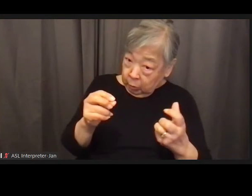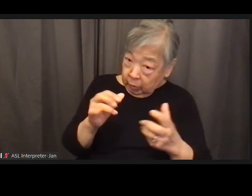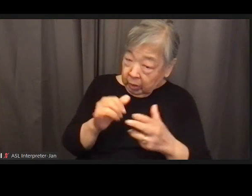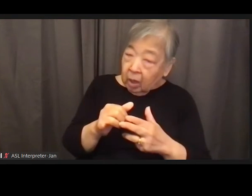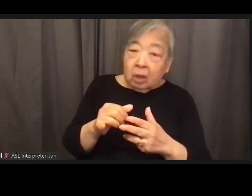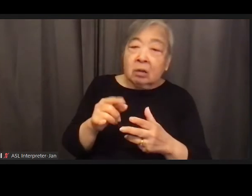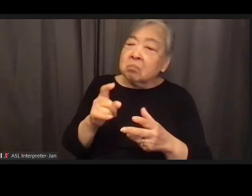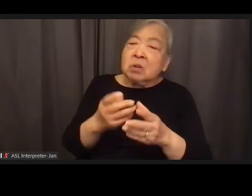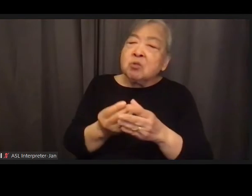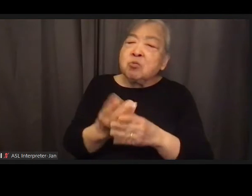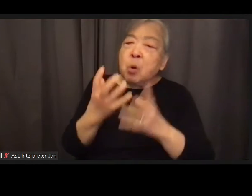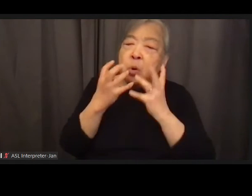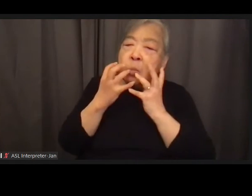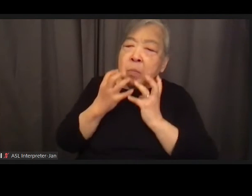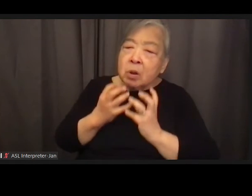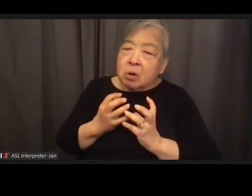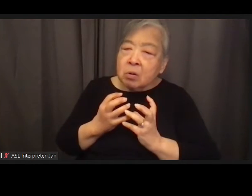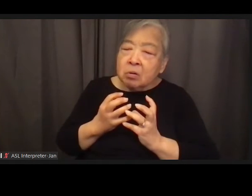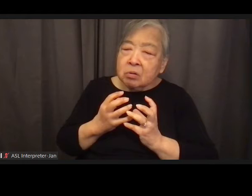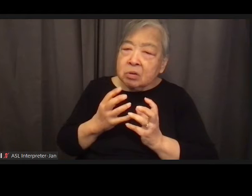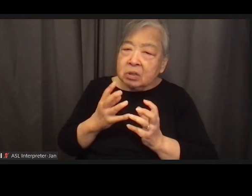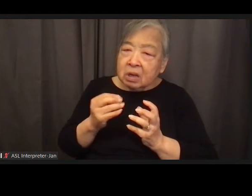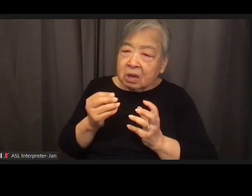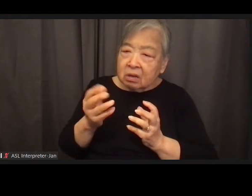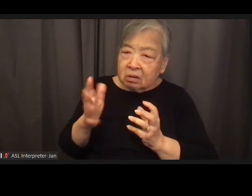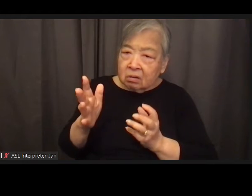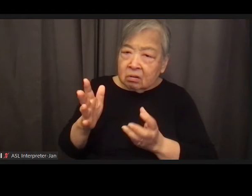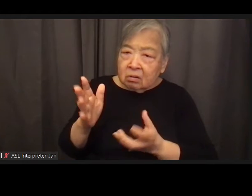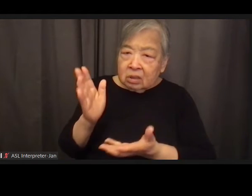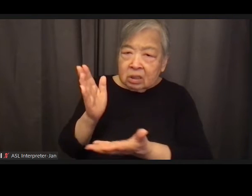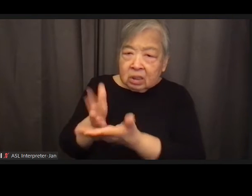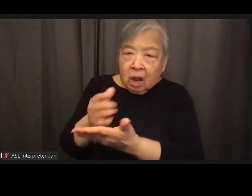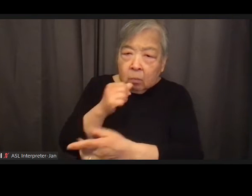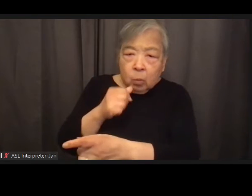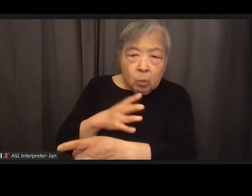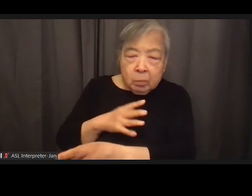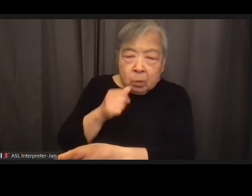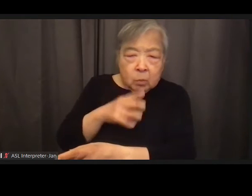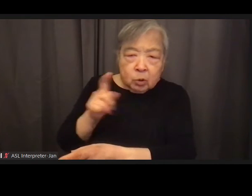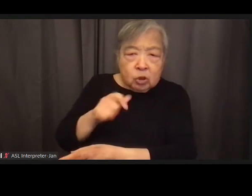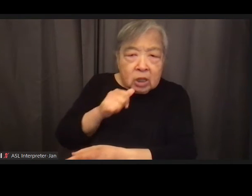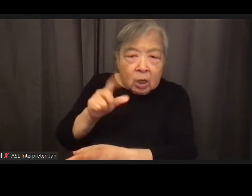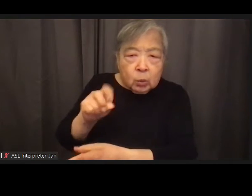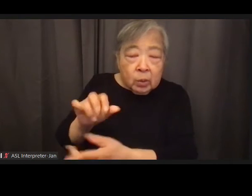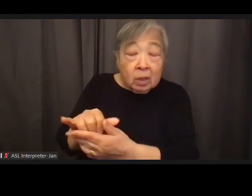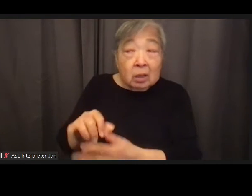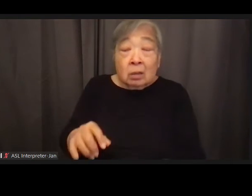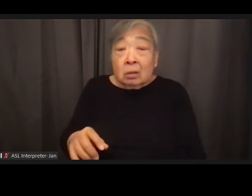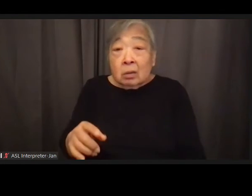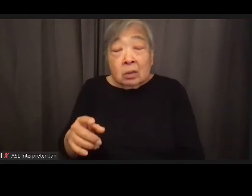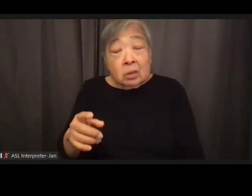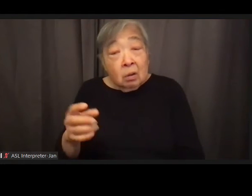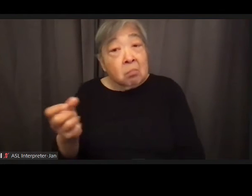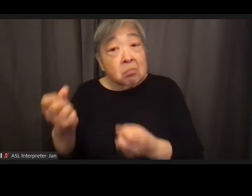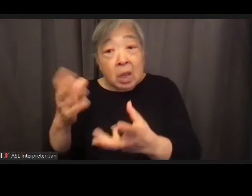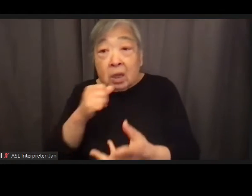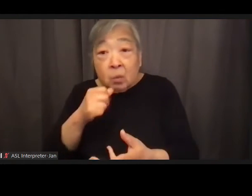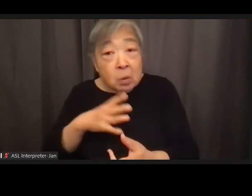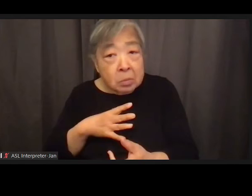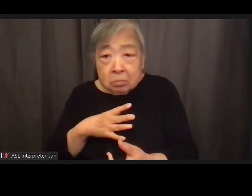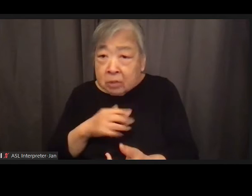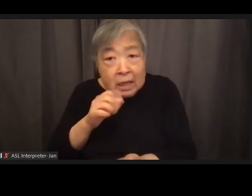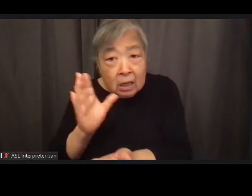beards and stop the women from doing this. So many of the women didn't stop, and their husbands